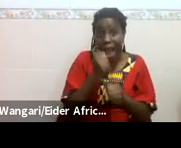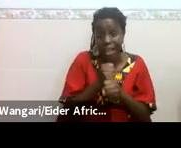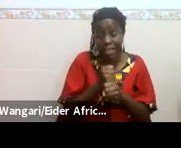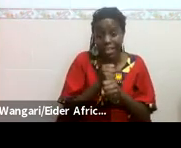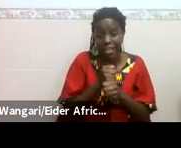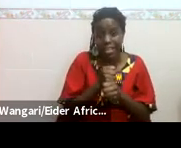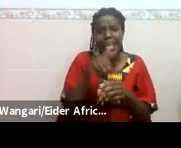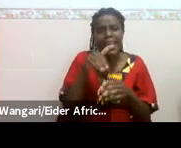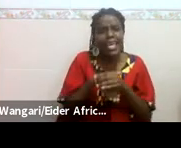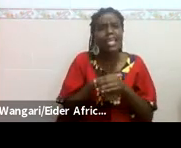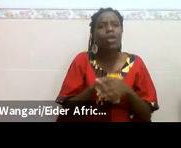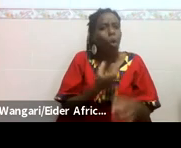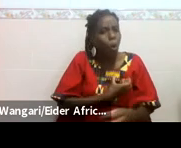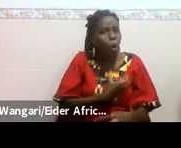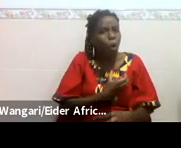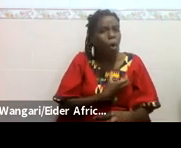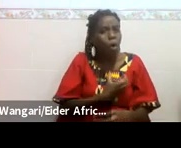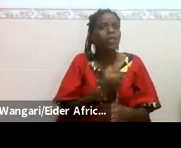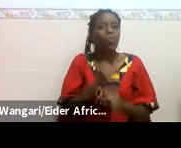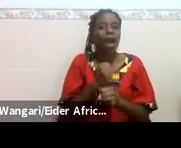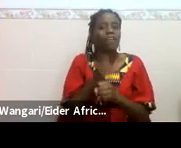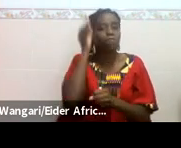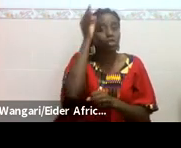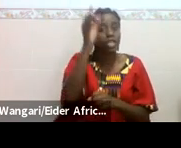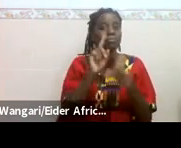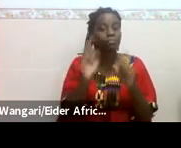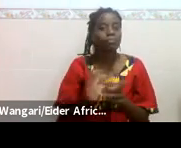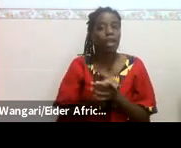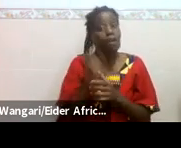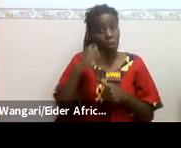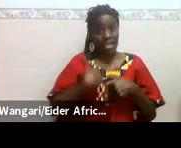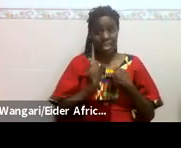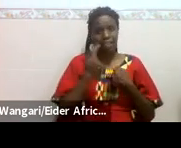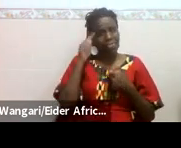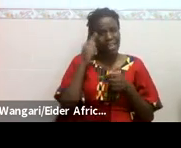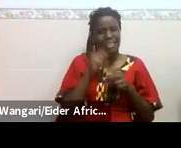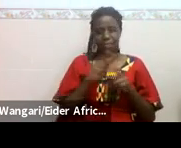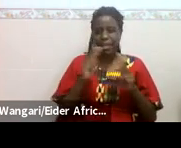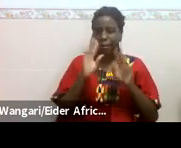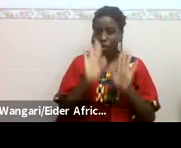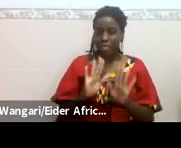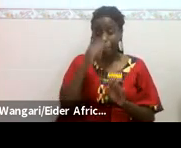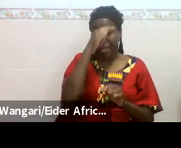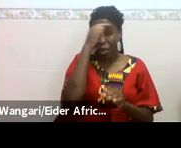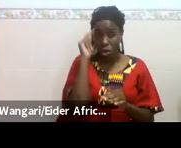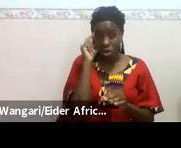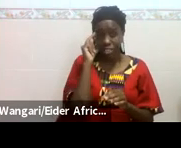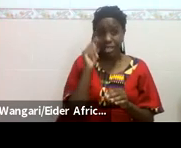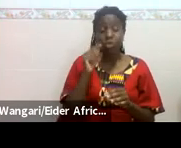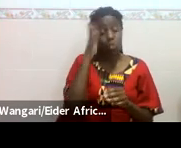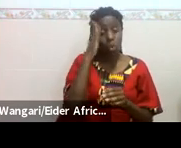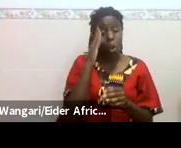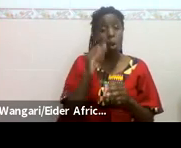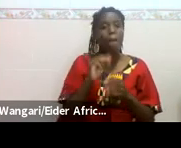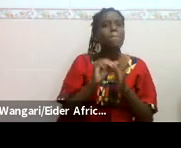in your own practice. I think for me, this work is very important because the premise of our mentorship is